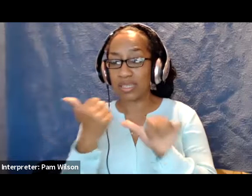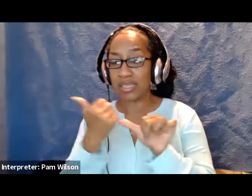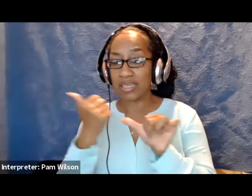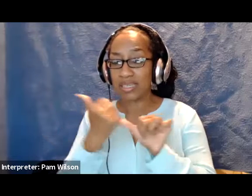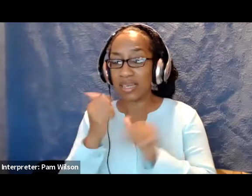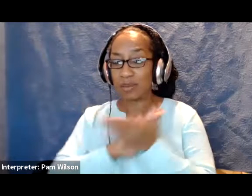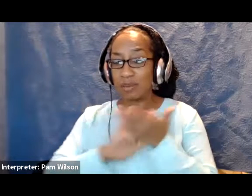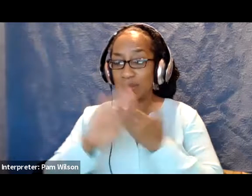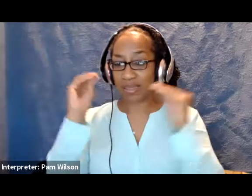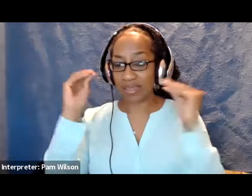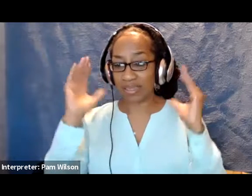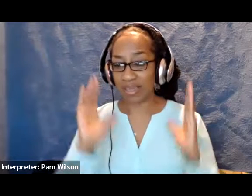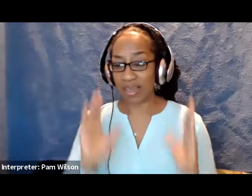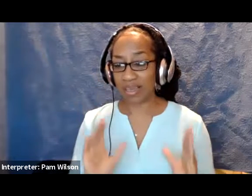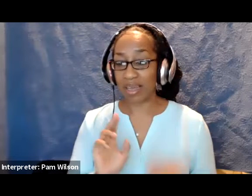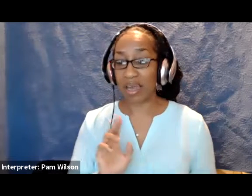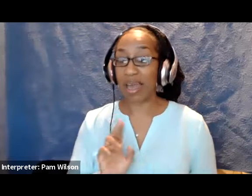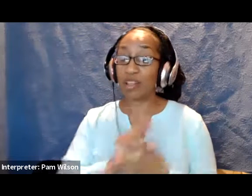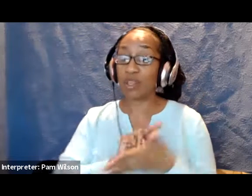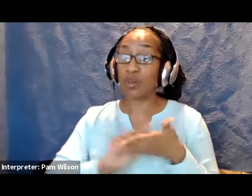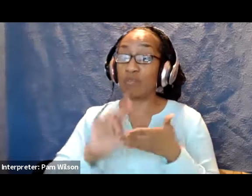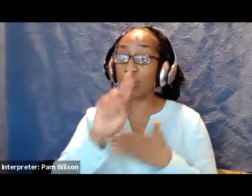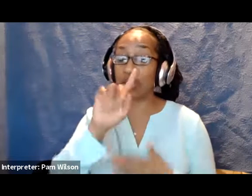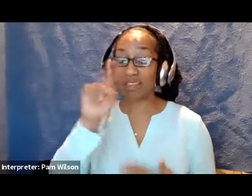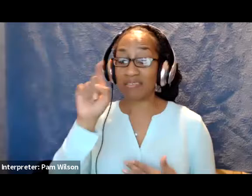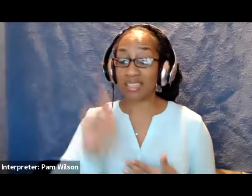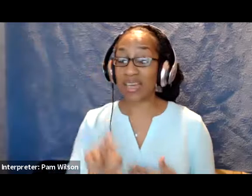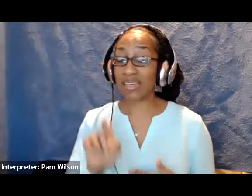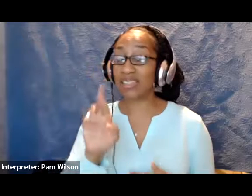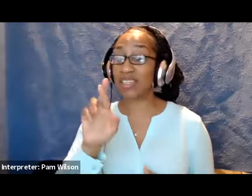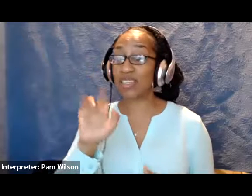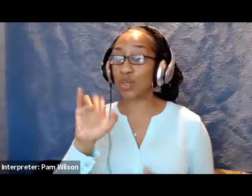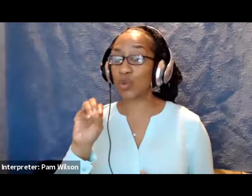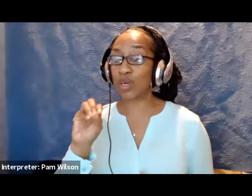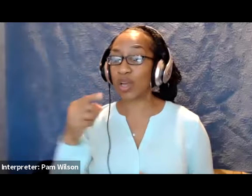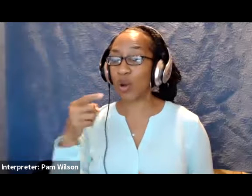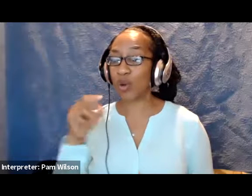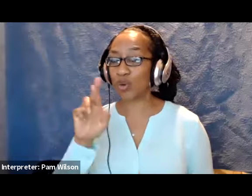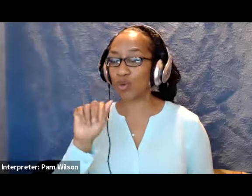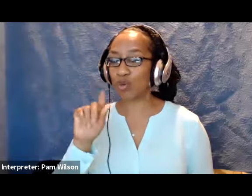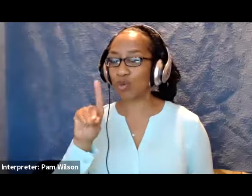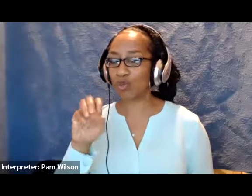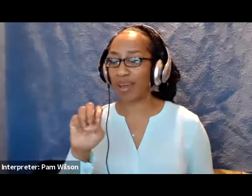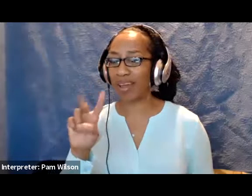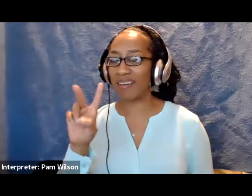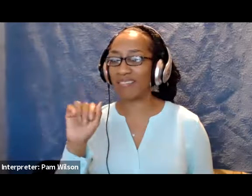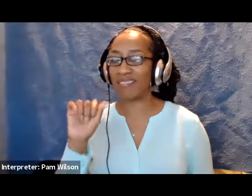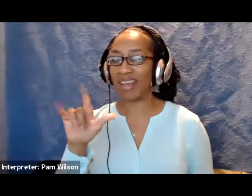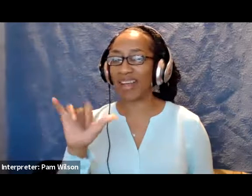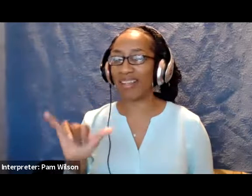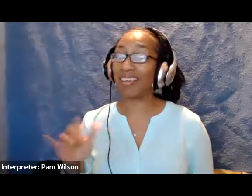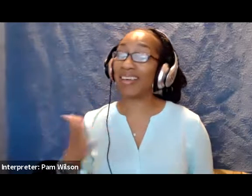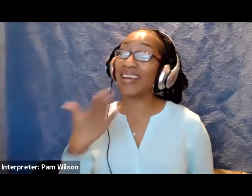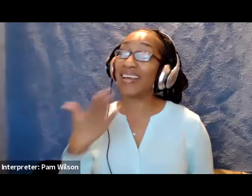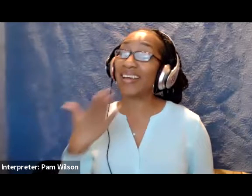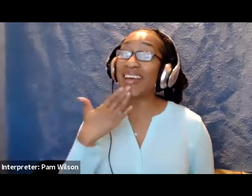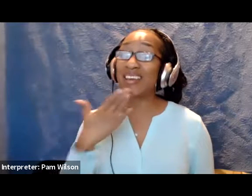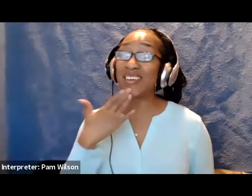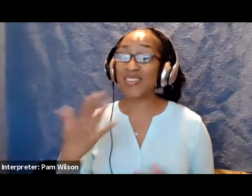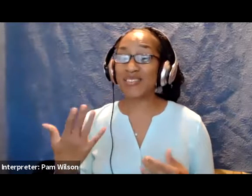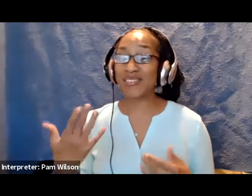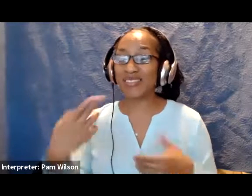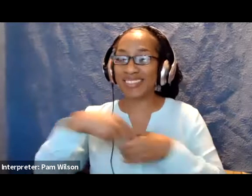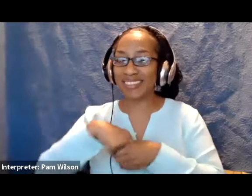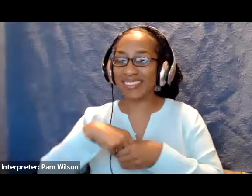Rio Grande Valley. Welcome, everyone. Thank you so much for joining today.